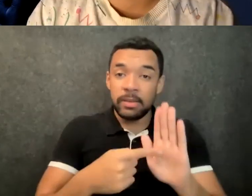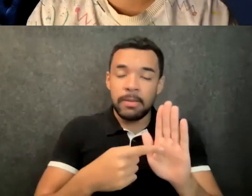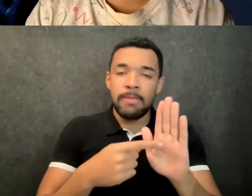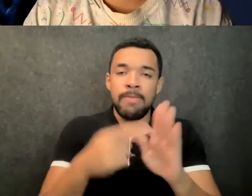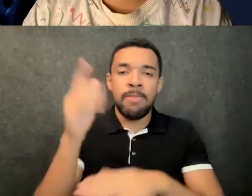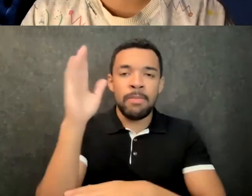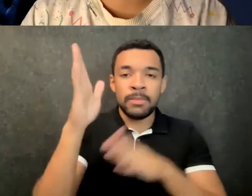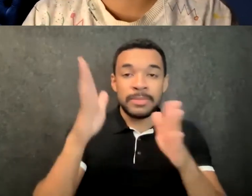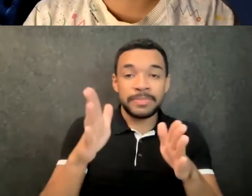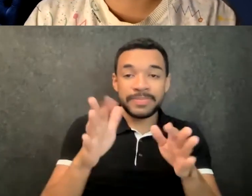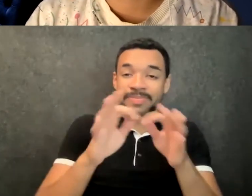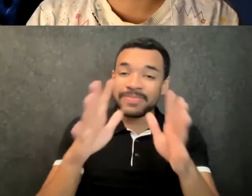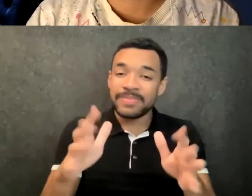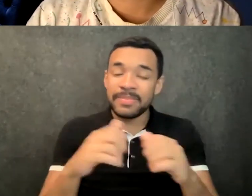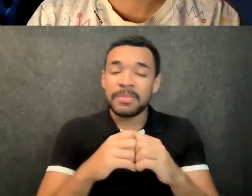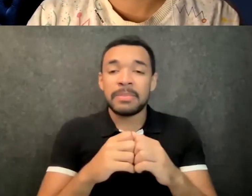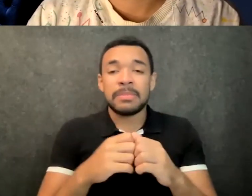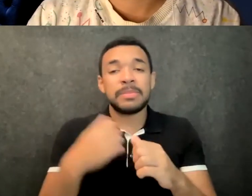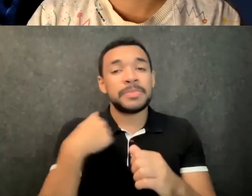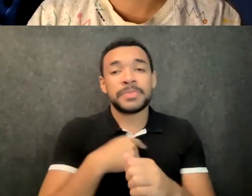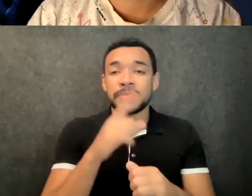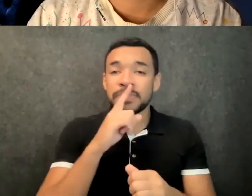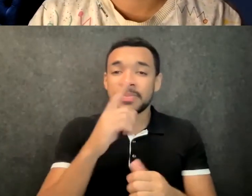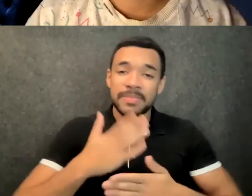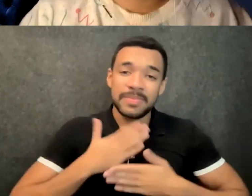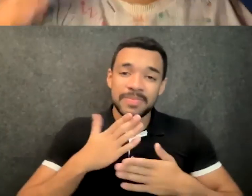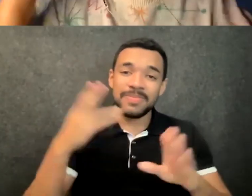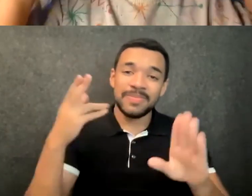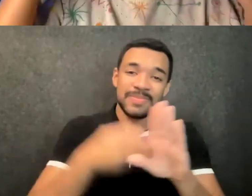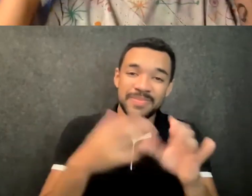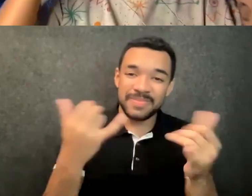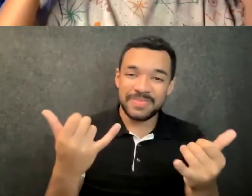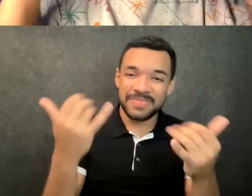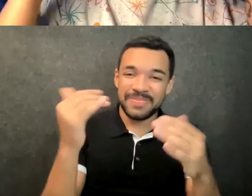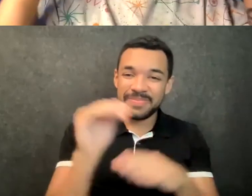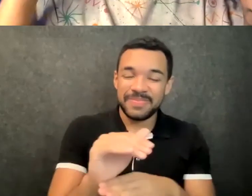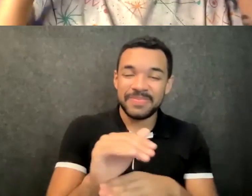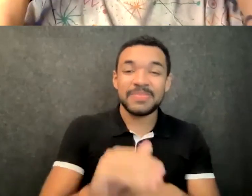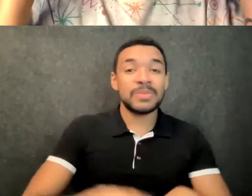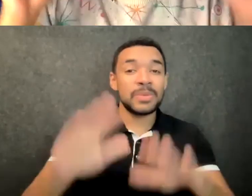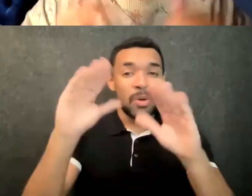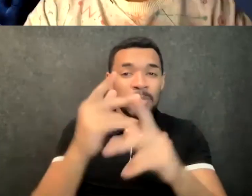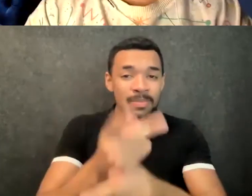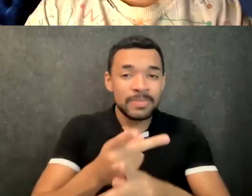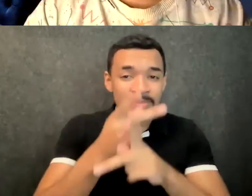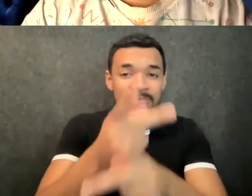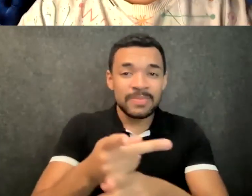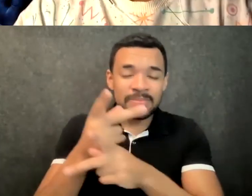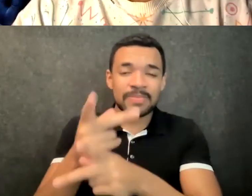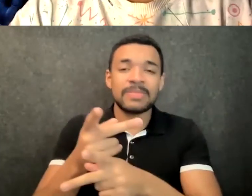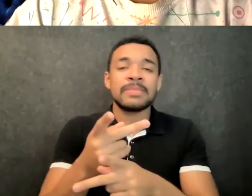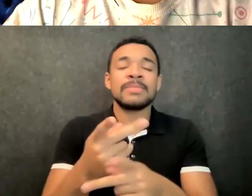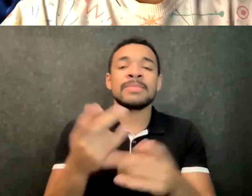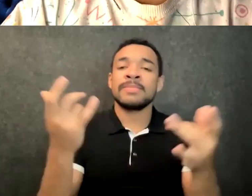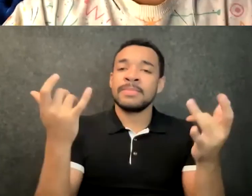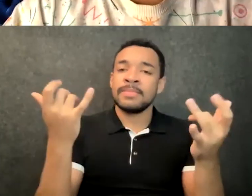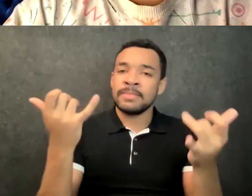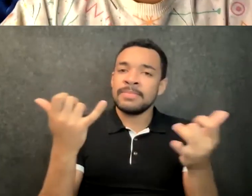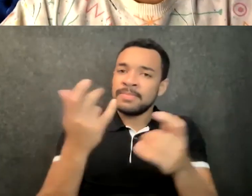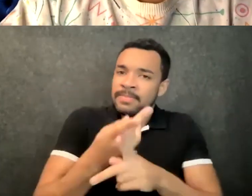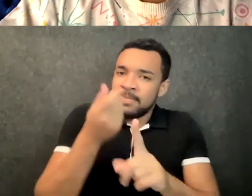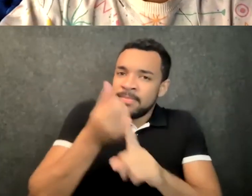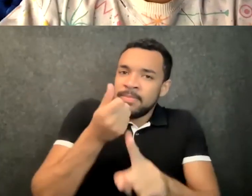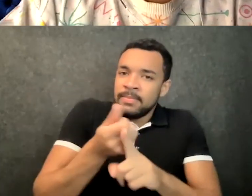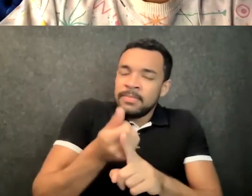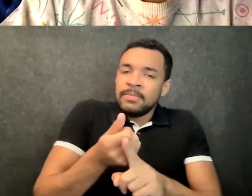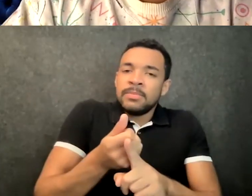our interpreters, and we're so happy you joined us this evening. We hope you're taking care and space for yourself at this time. Rest